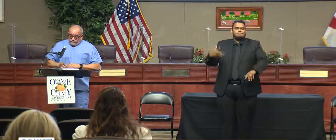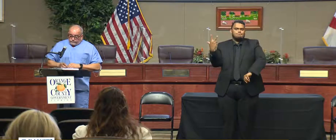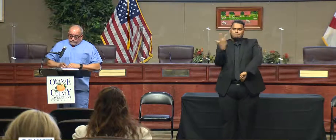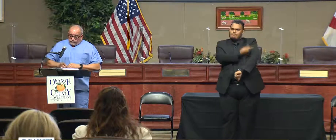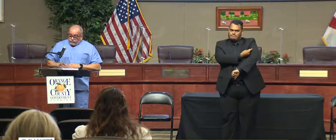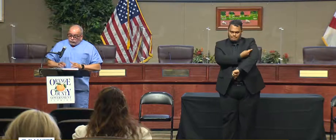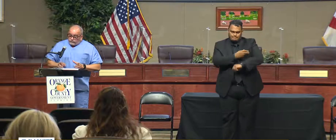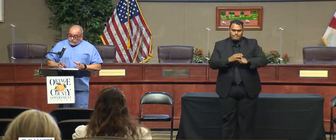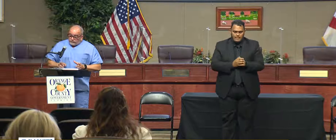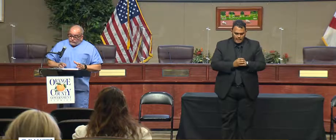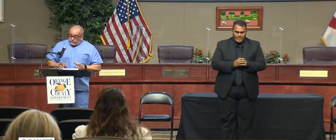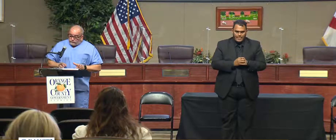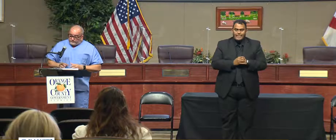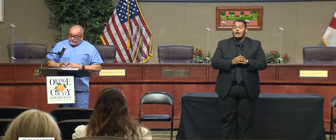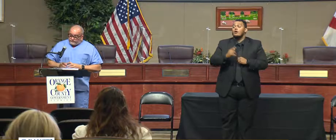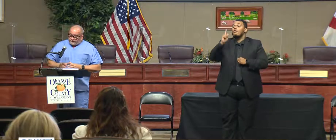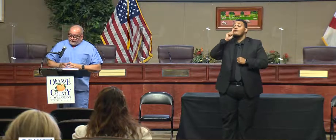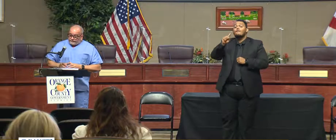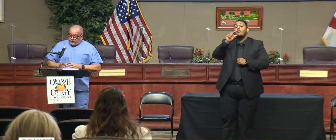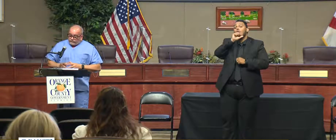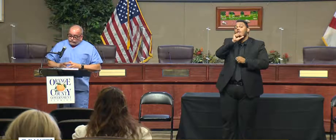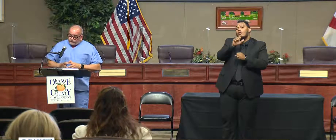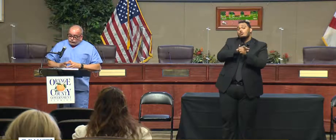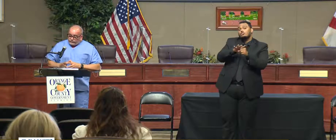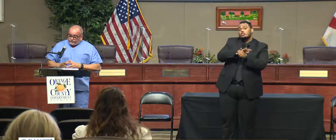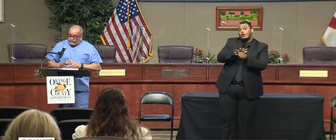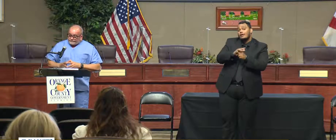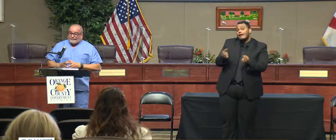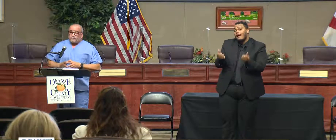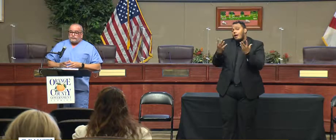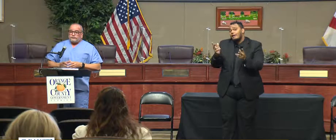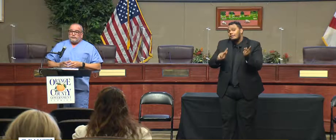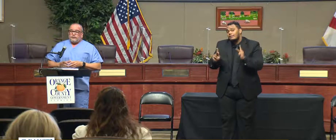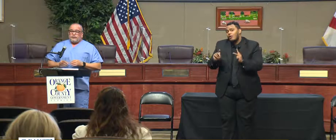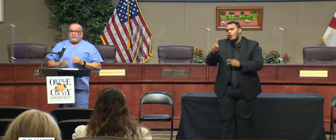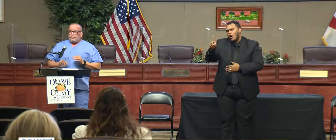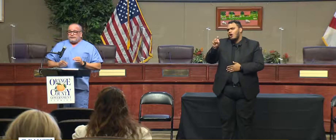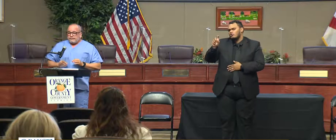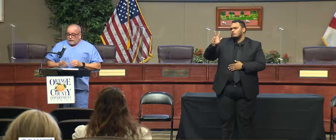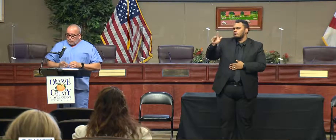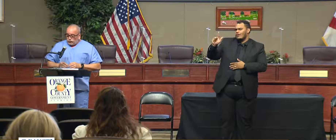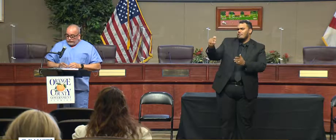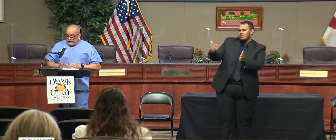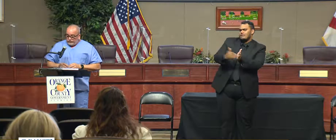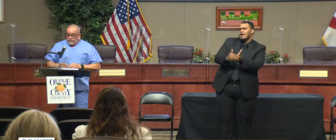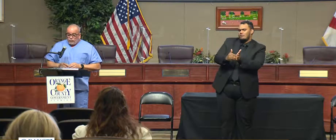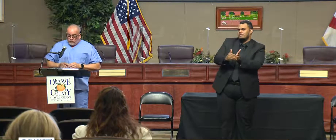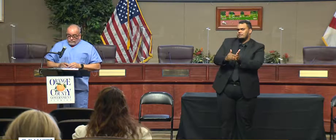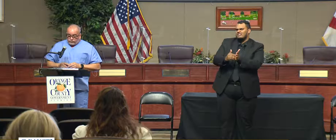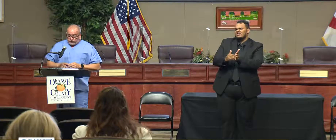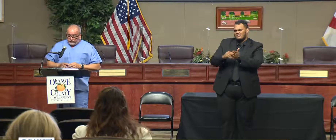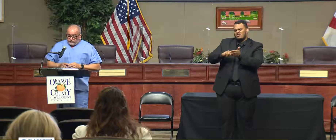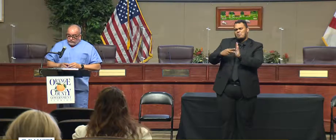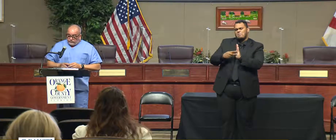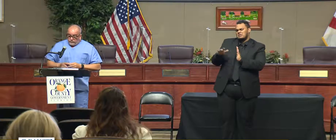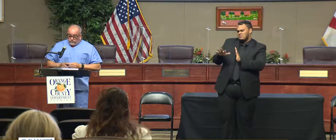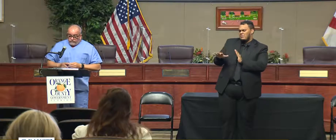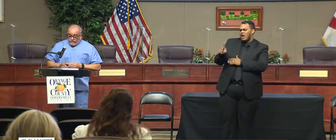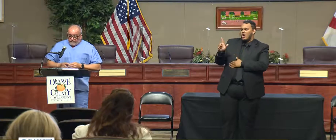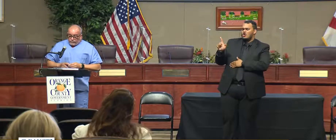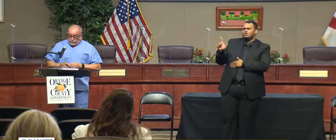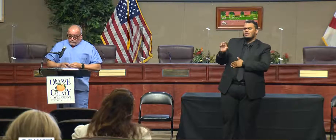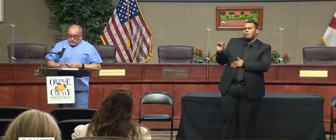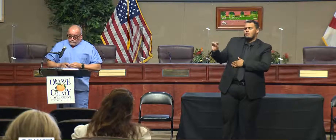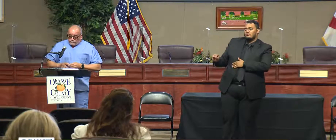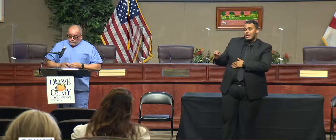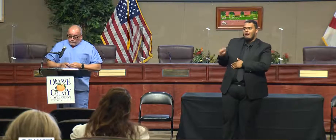And for Orange County residents, that is 123,000, which is about 21% of